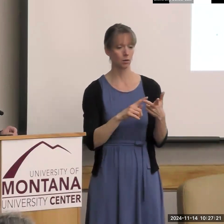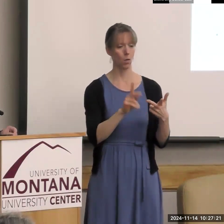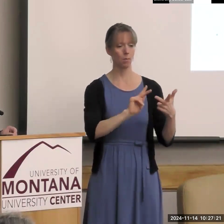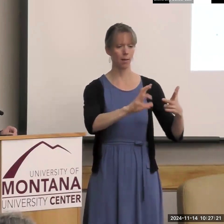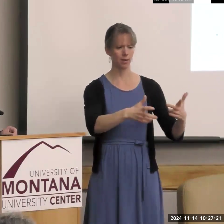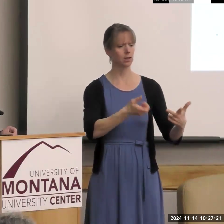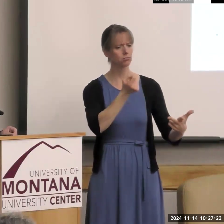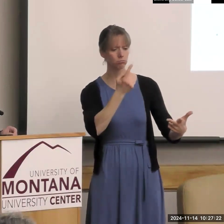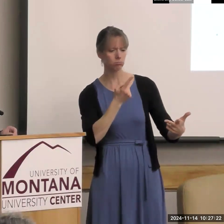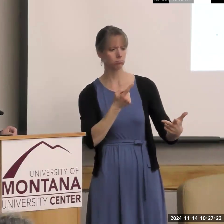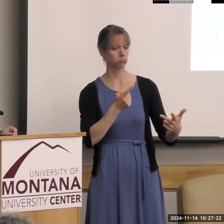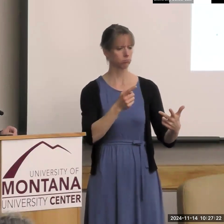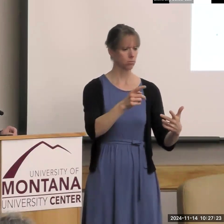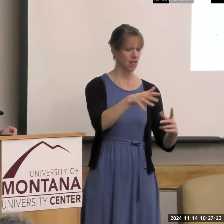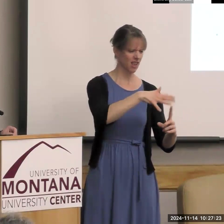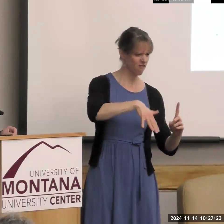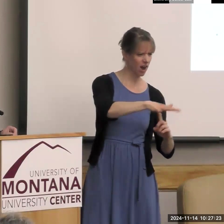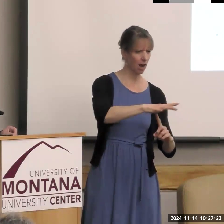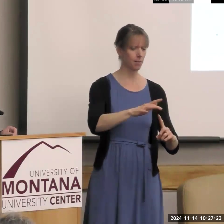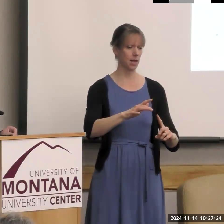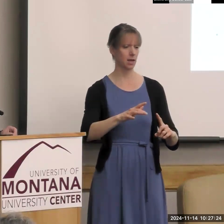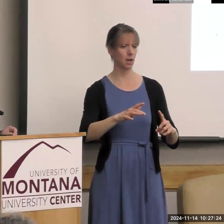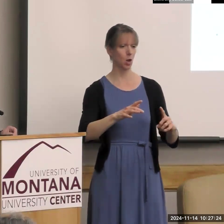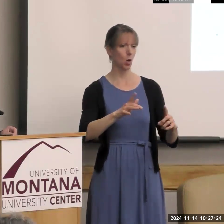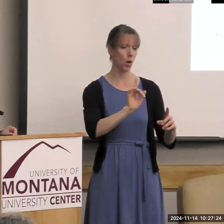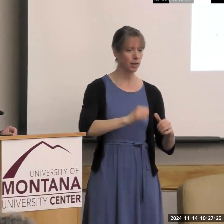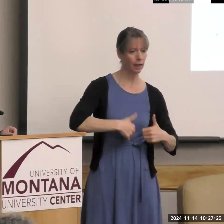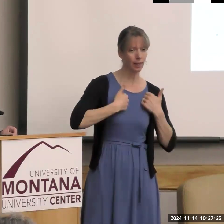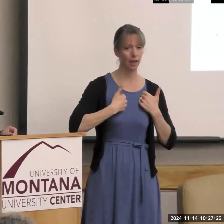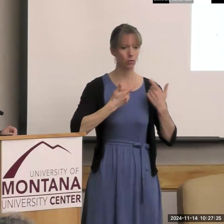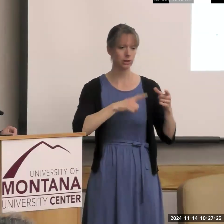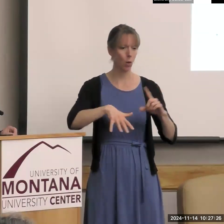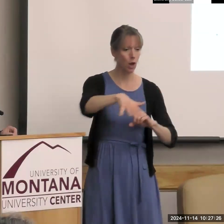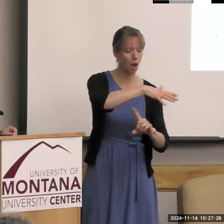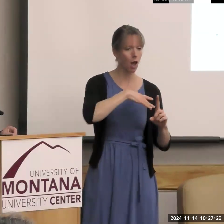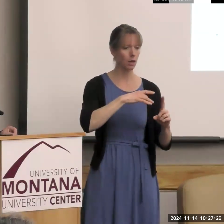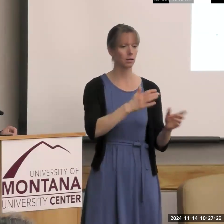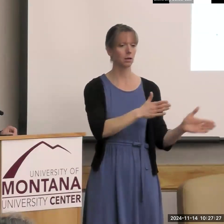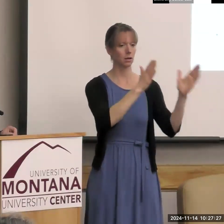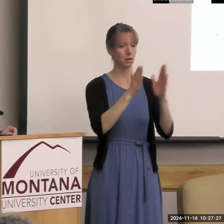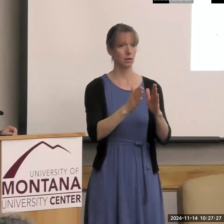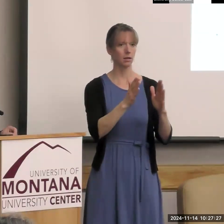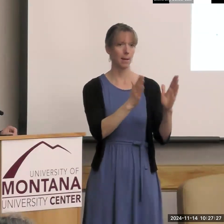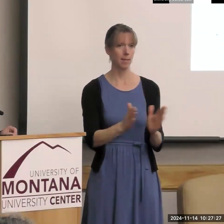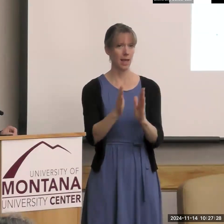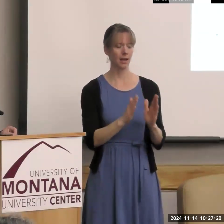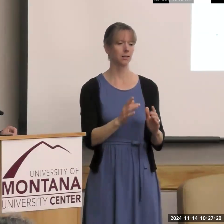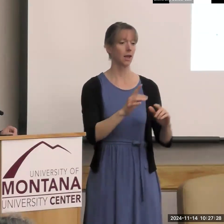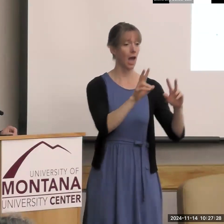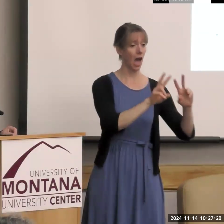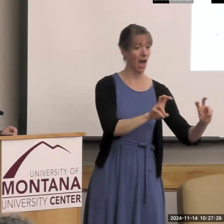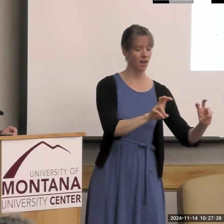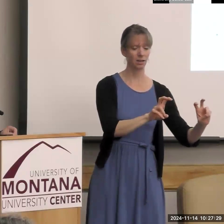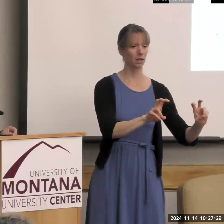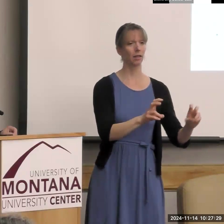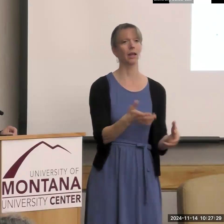serve, understanding the environment in which we serve that population. Then we plan all right? There's no point in assessing and not doing anything with